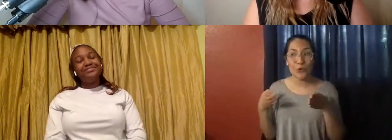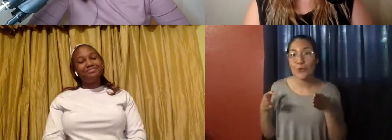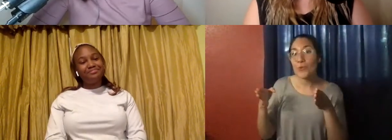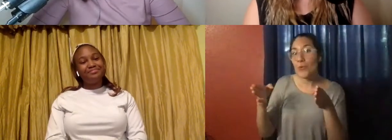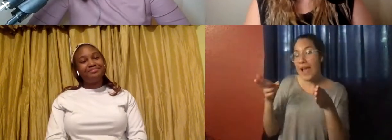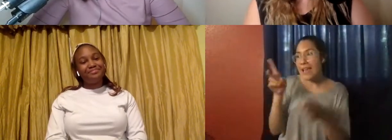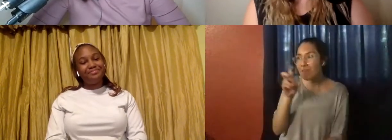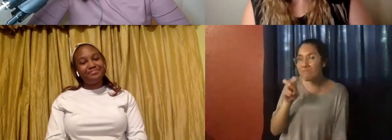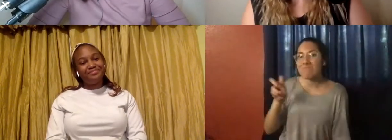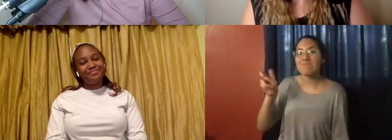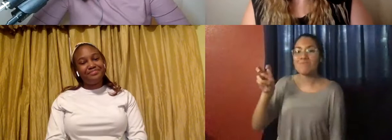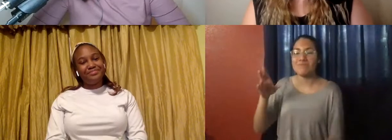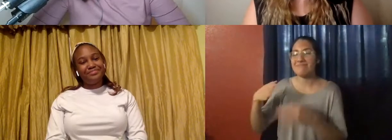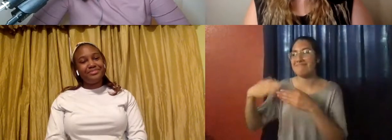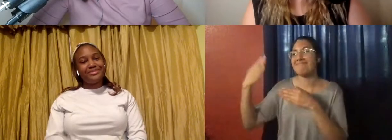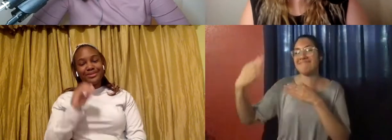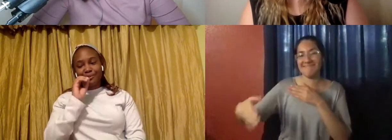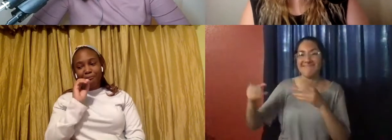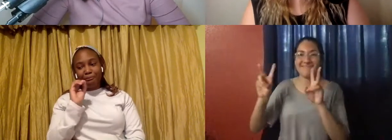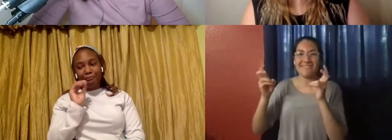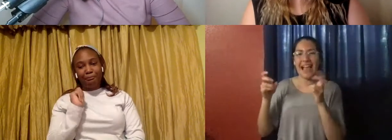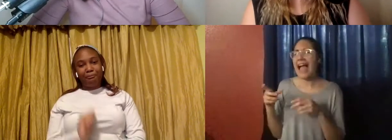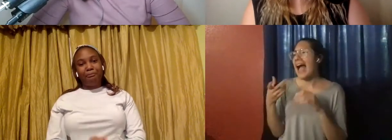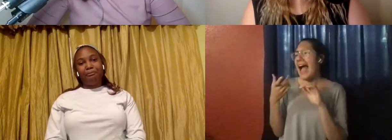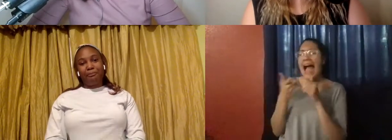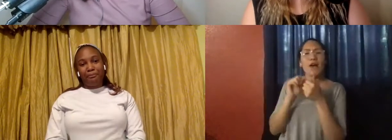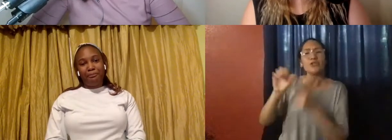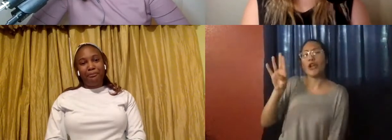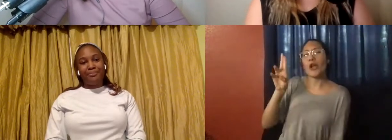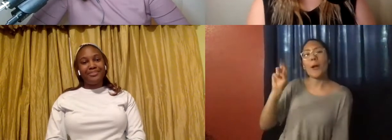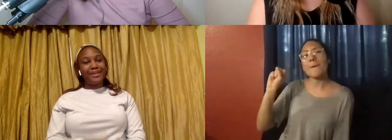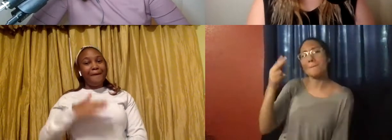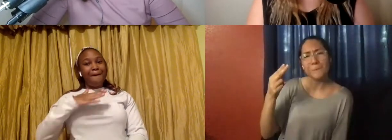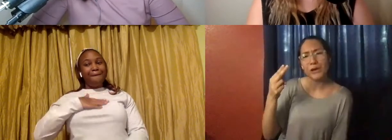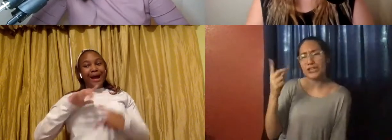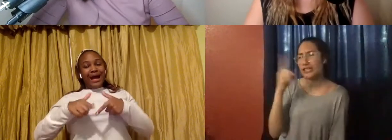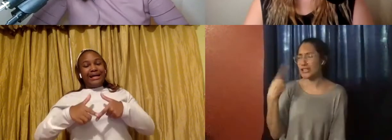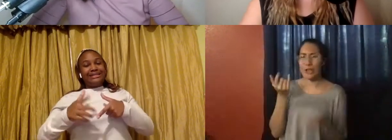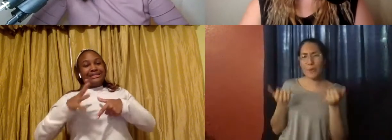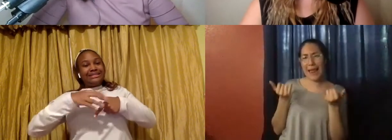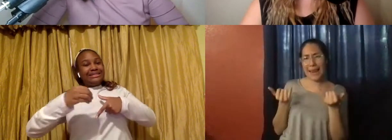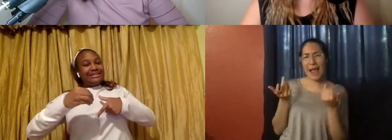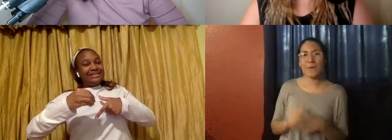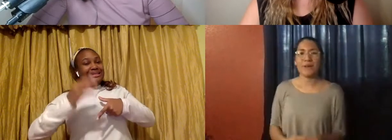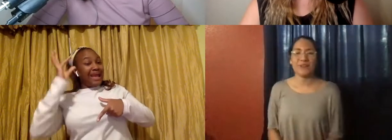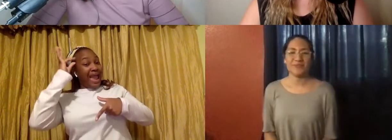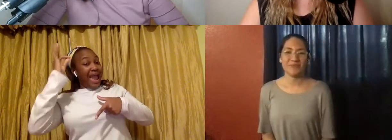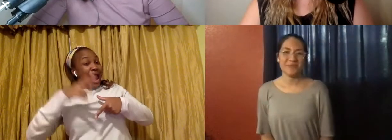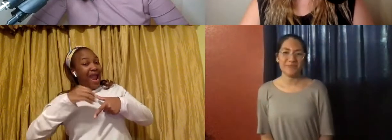you. How's your bush looking right now? My bush is actually looking very